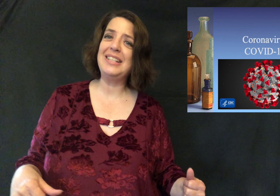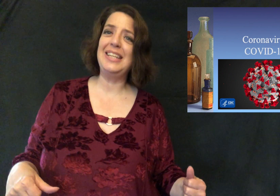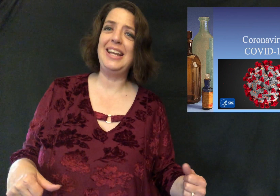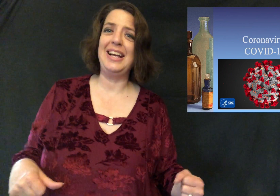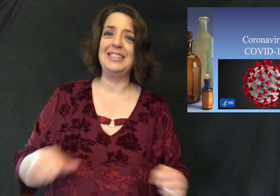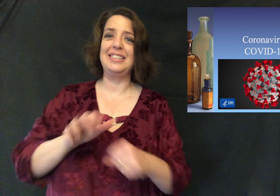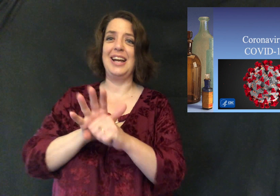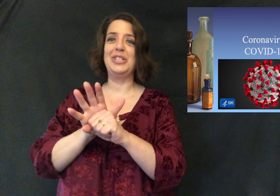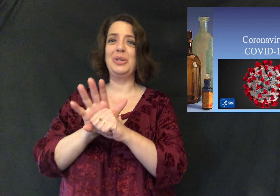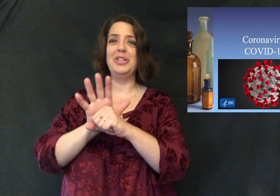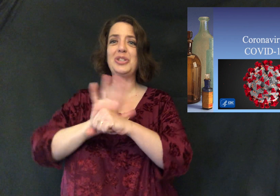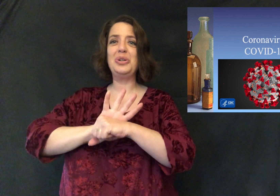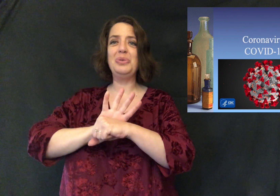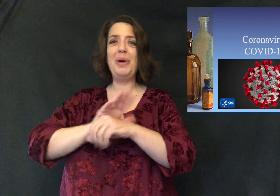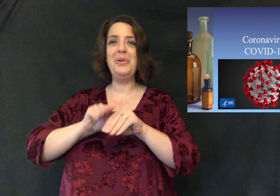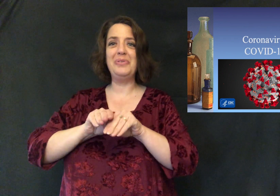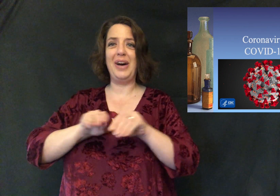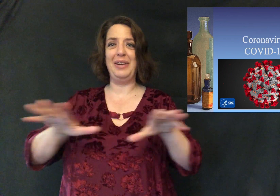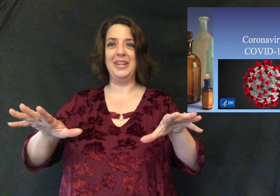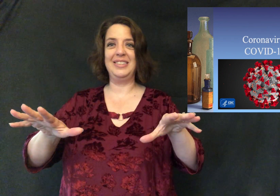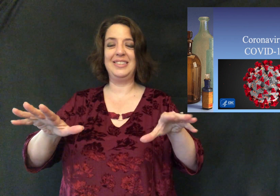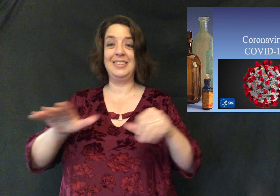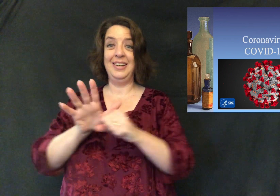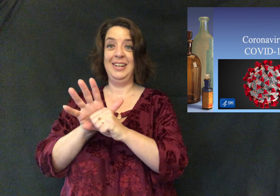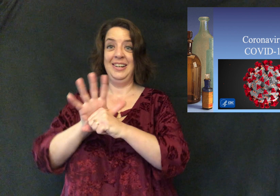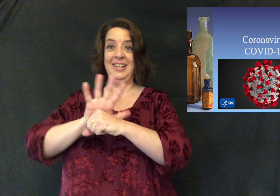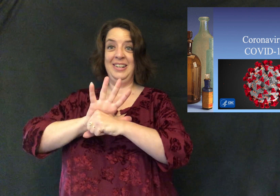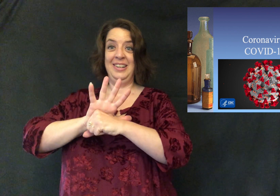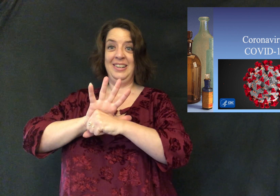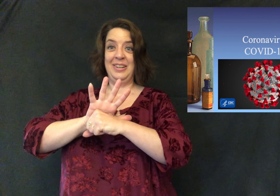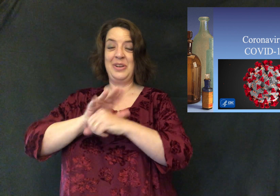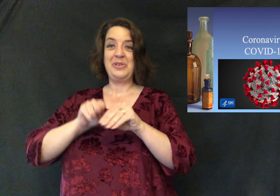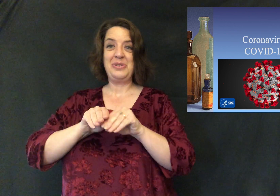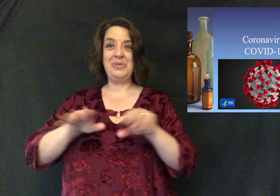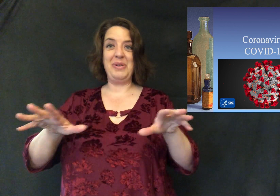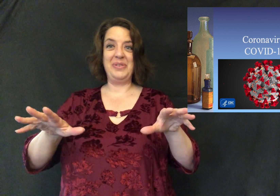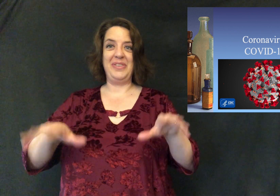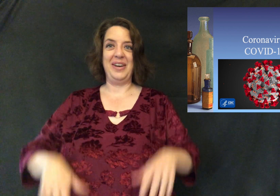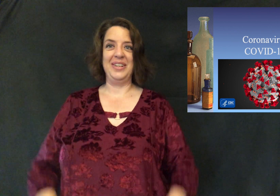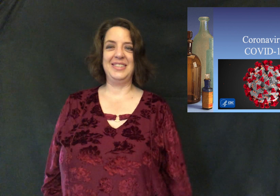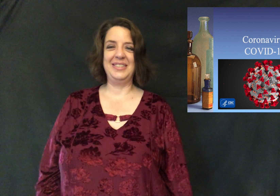COVID-19 has a sign, so it's coronavirus. Coronavirus.